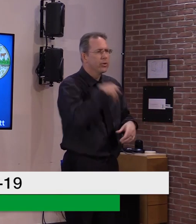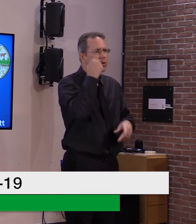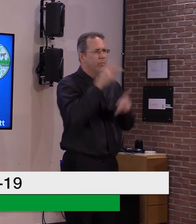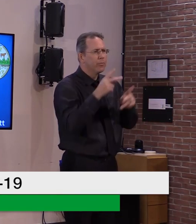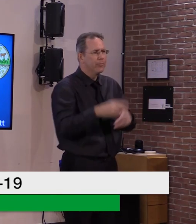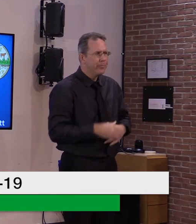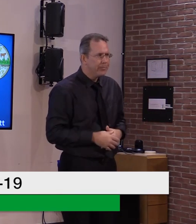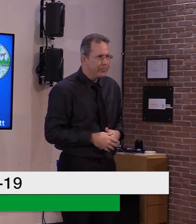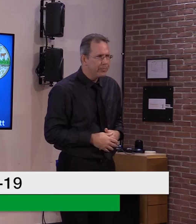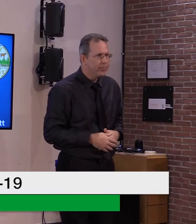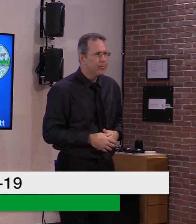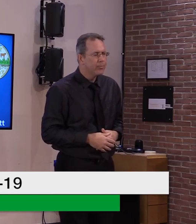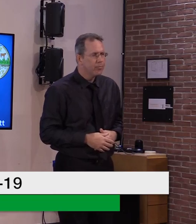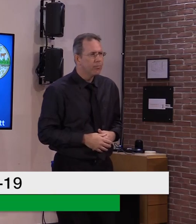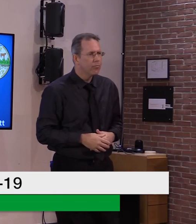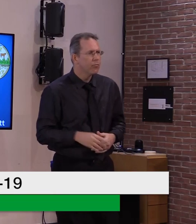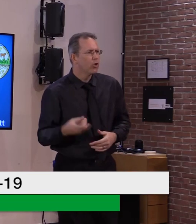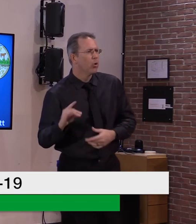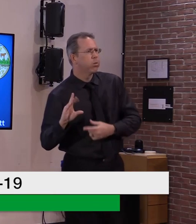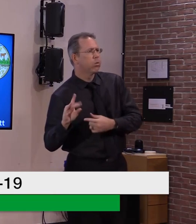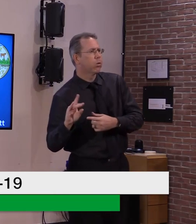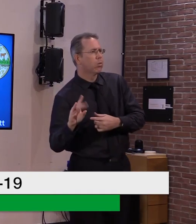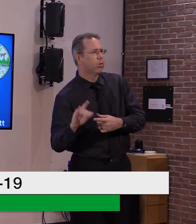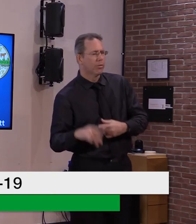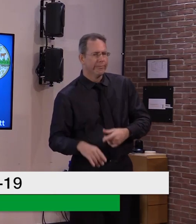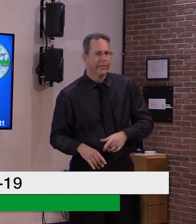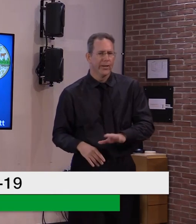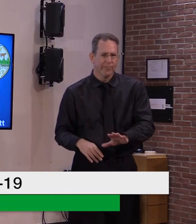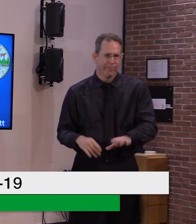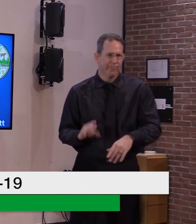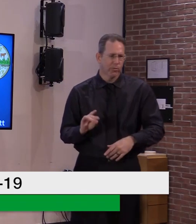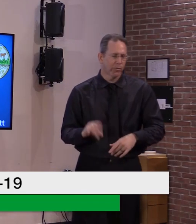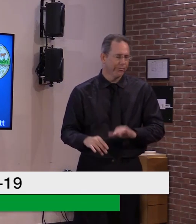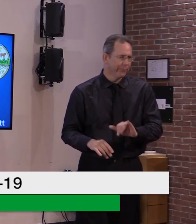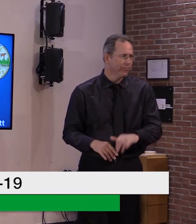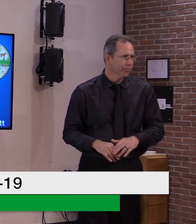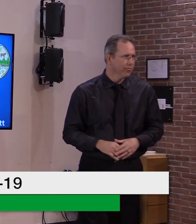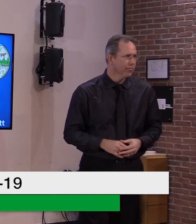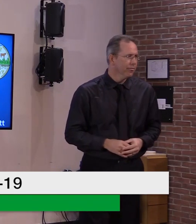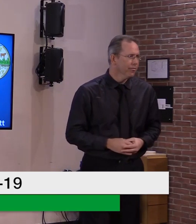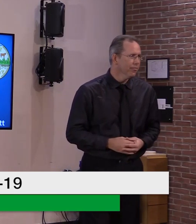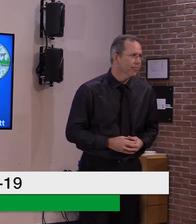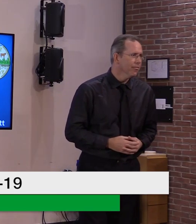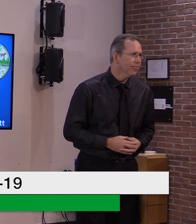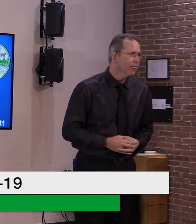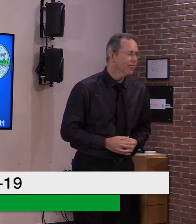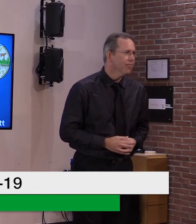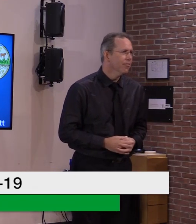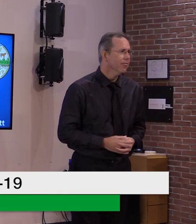okay great i guess that's it for me i'll uh